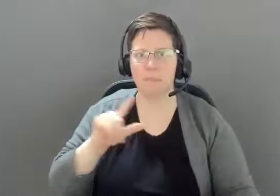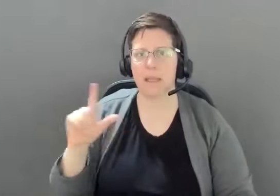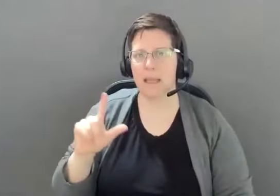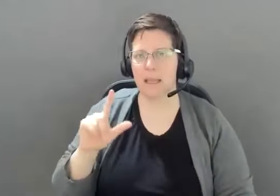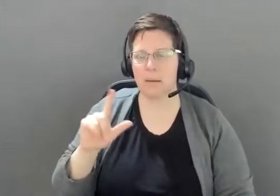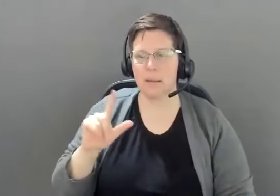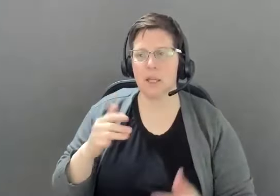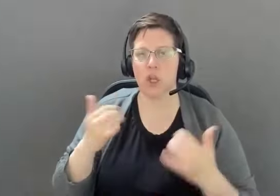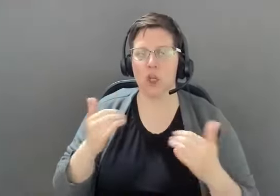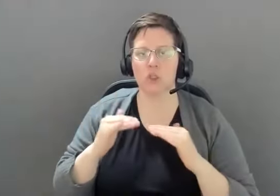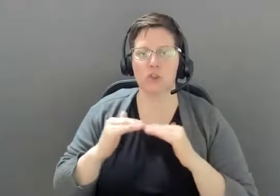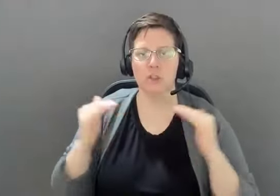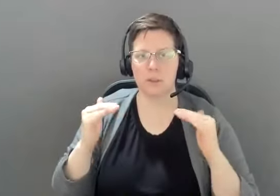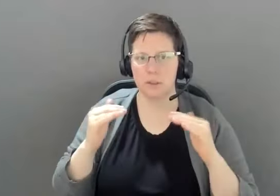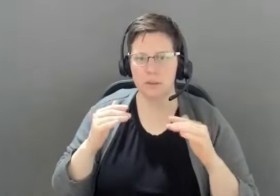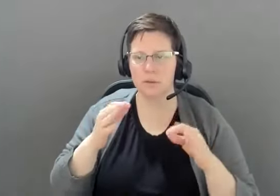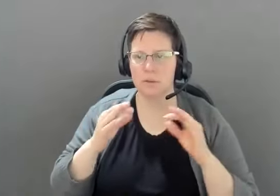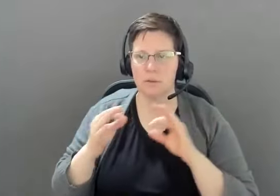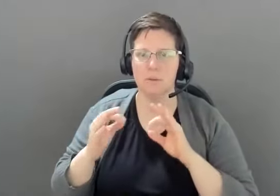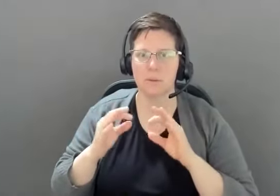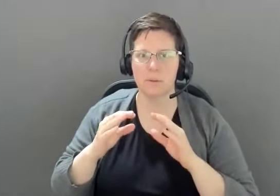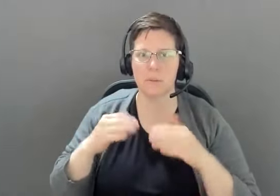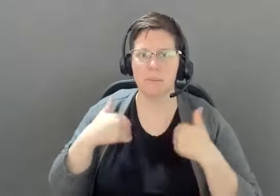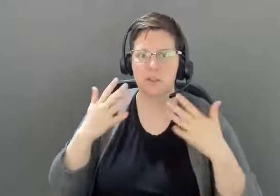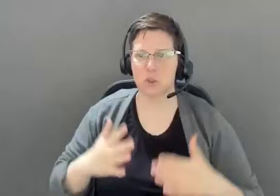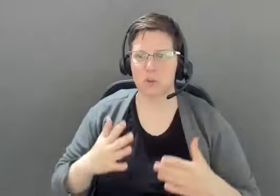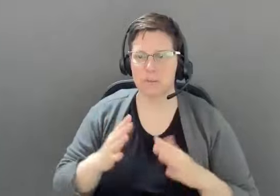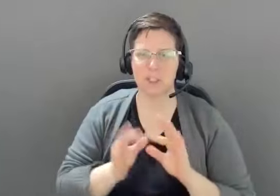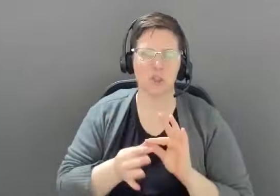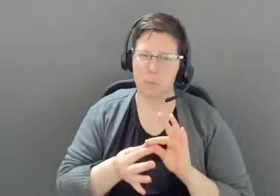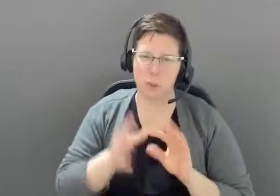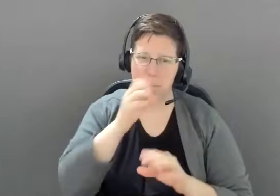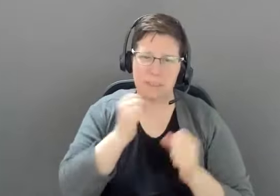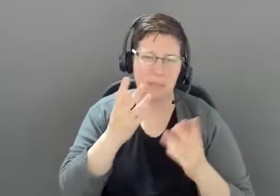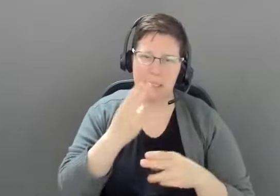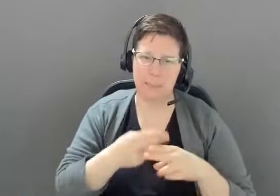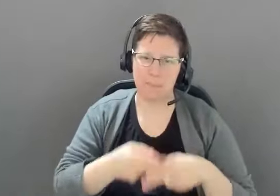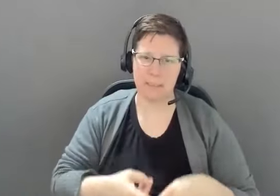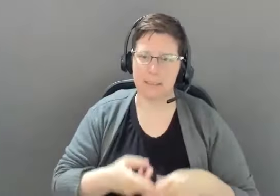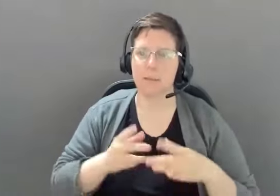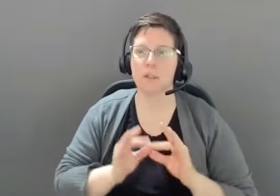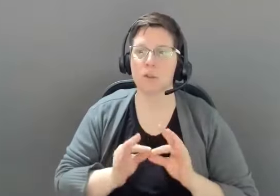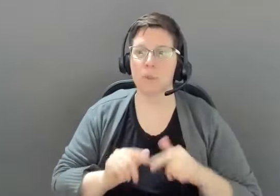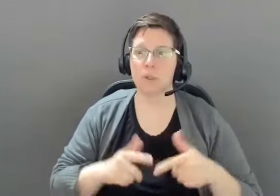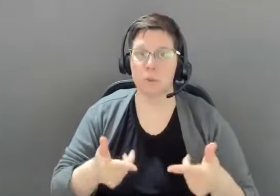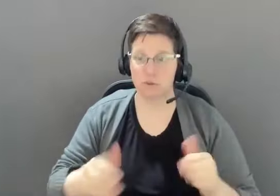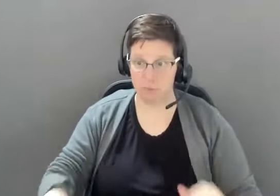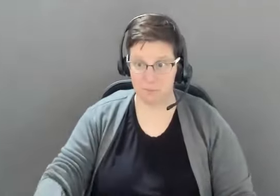Justice Minister Virani. So they were absolutely amazing. We kept in touch with them, and they were such great champions for us across